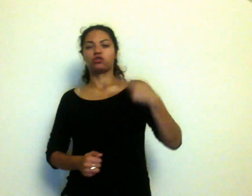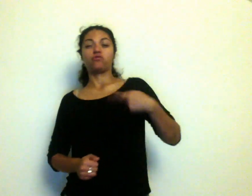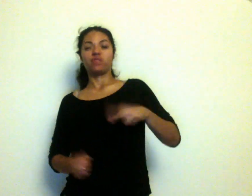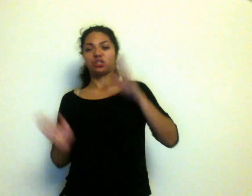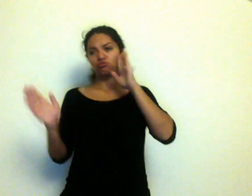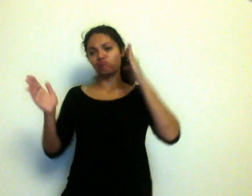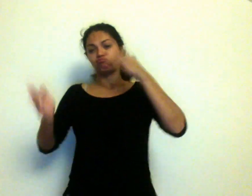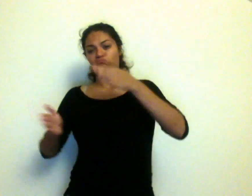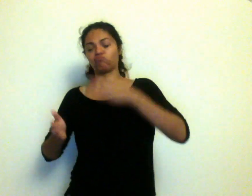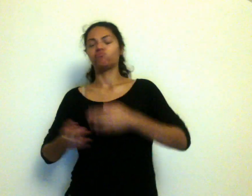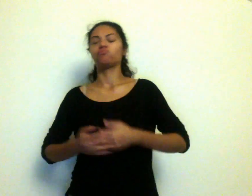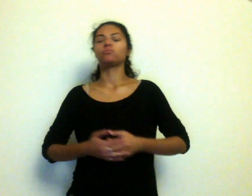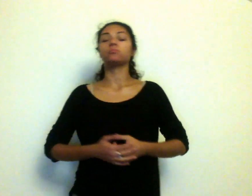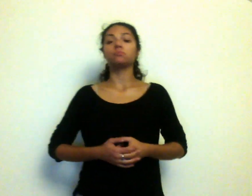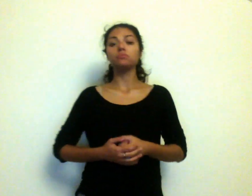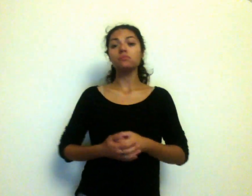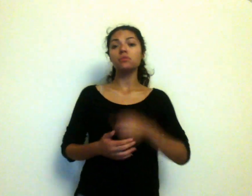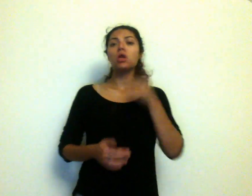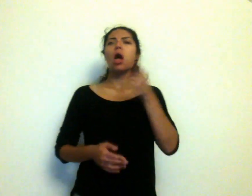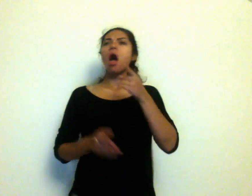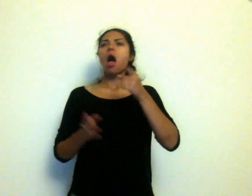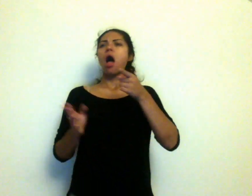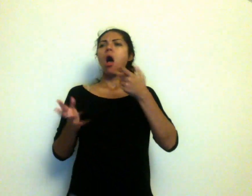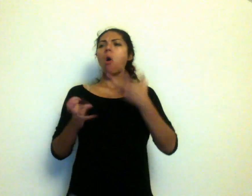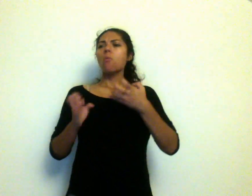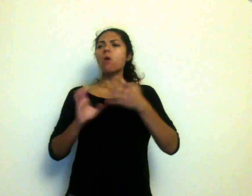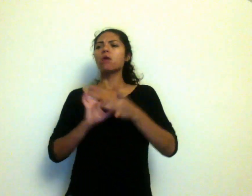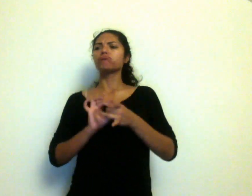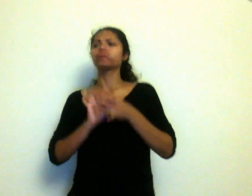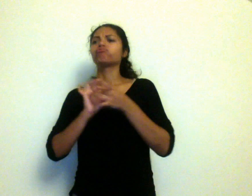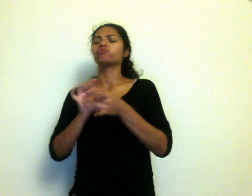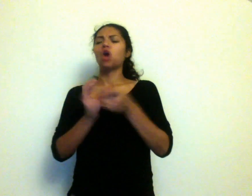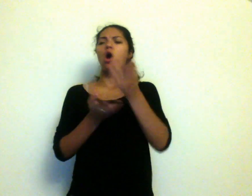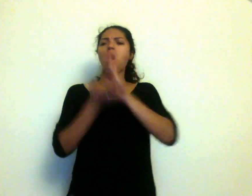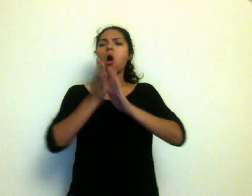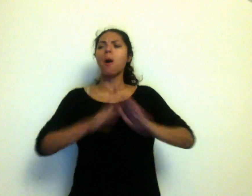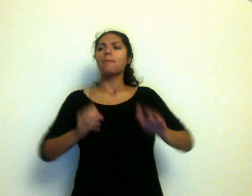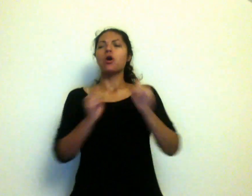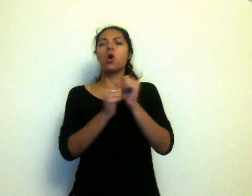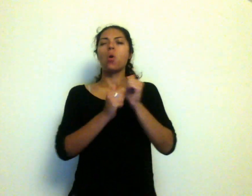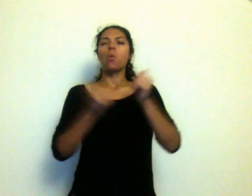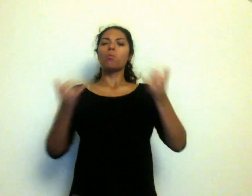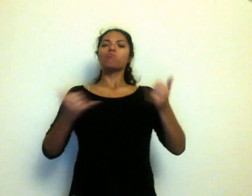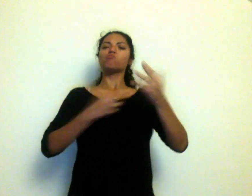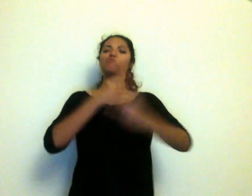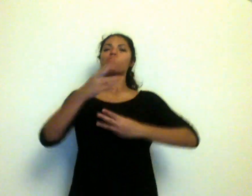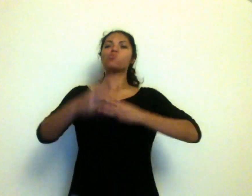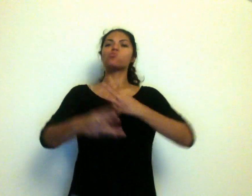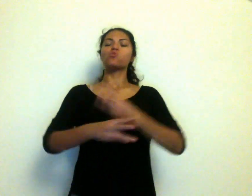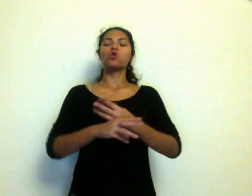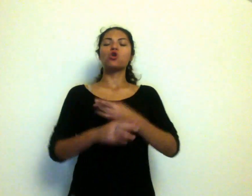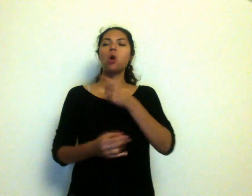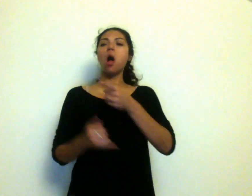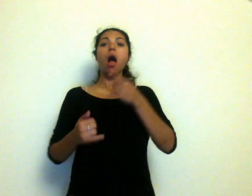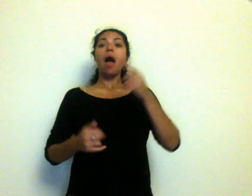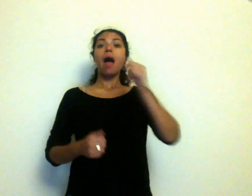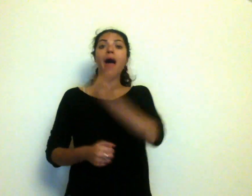oneself to achieve harmony with the forces of change in the modern world. The inner search is attractive to many today. To fall into